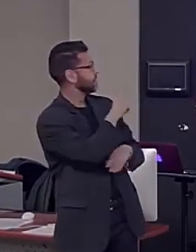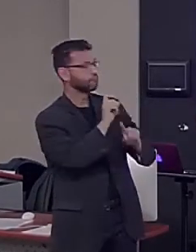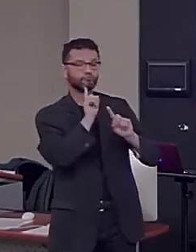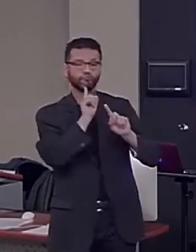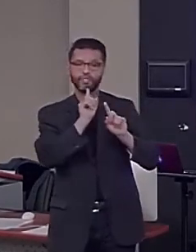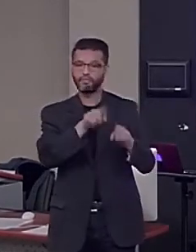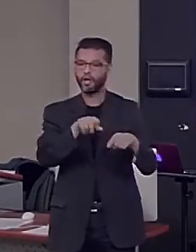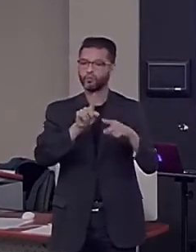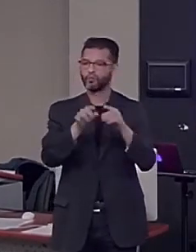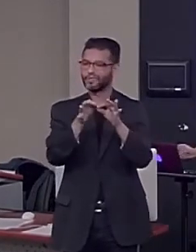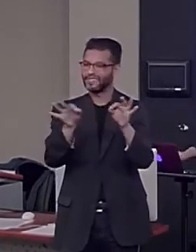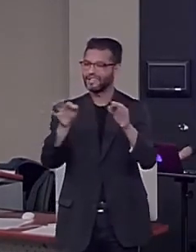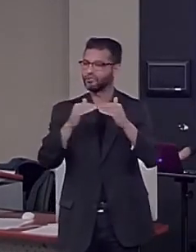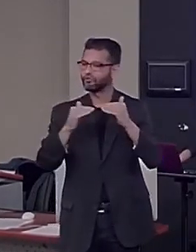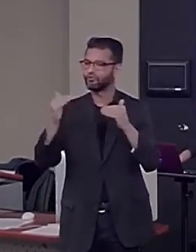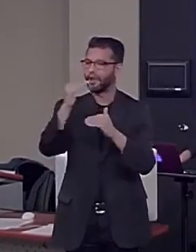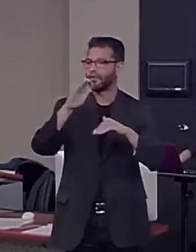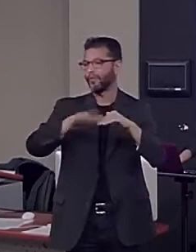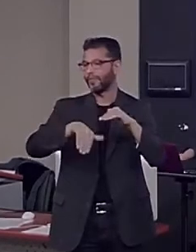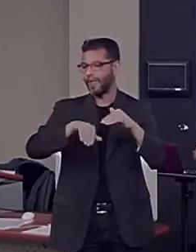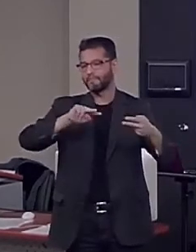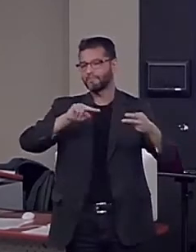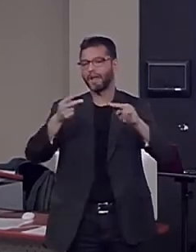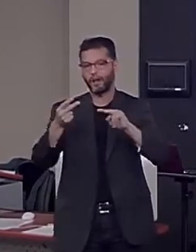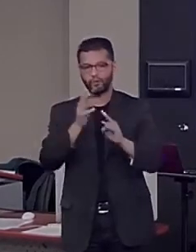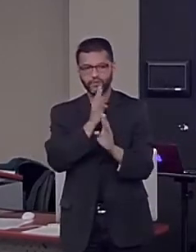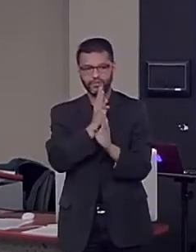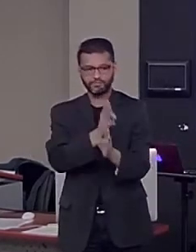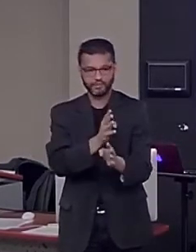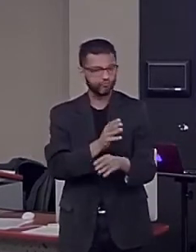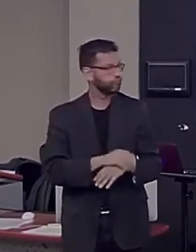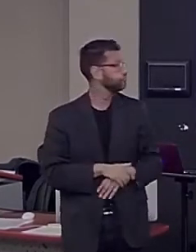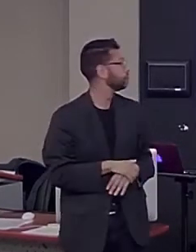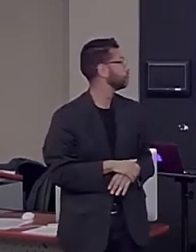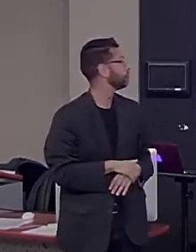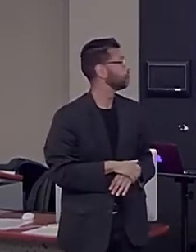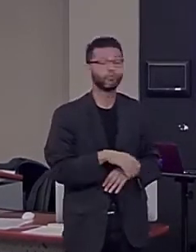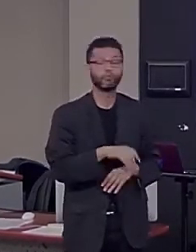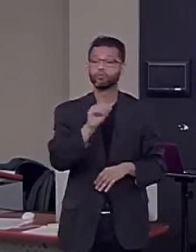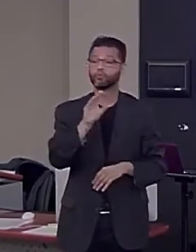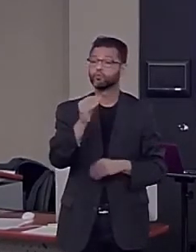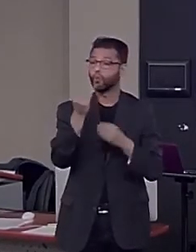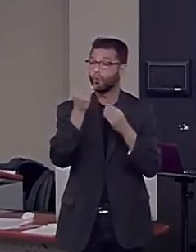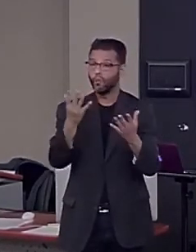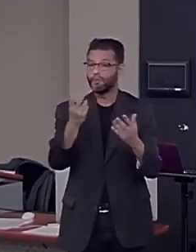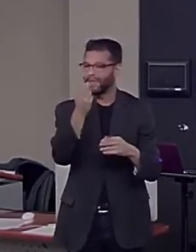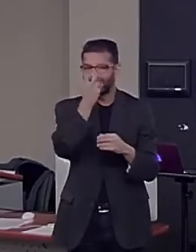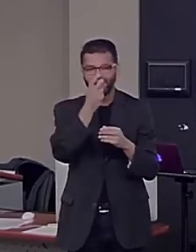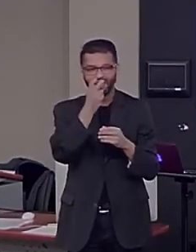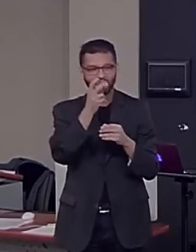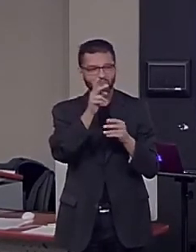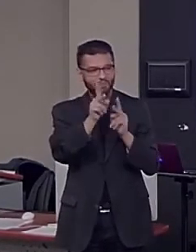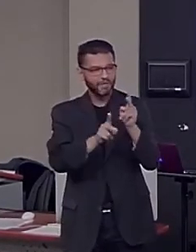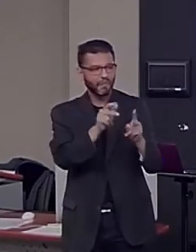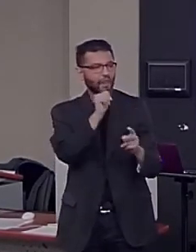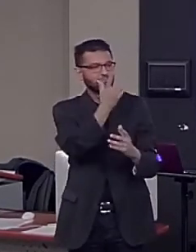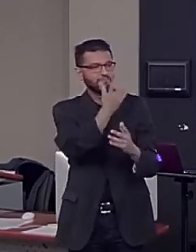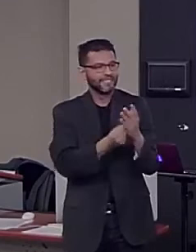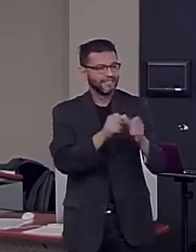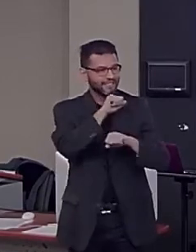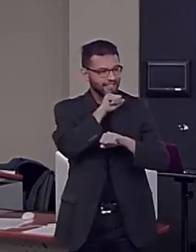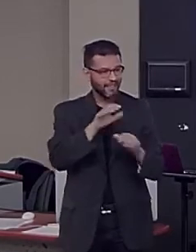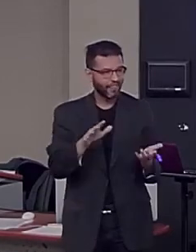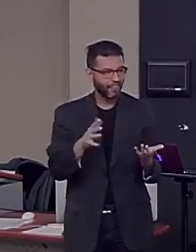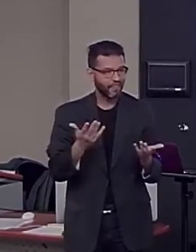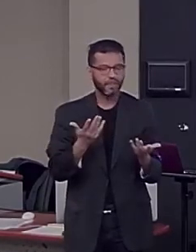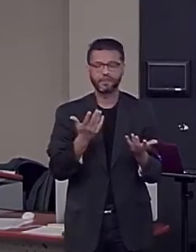backward speech, so a condition difference, okay? So blind people are not missing anything, right? So when you say, is there